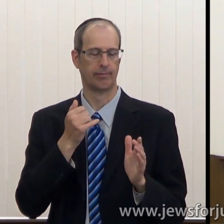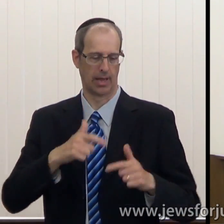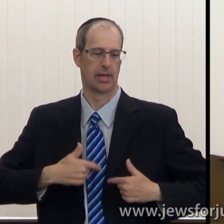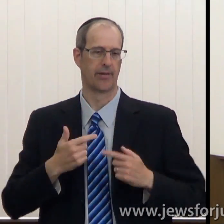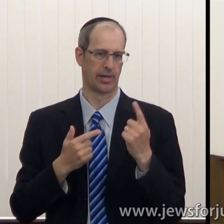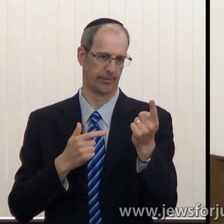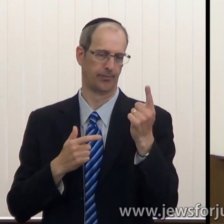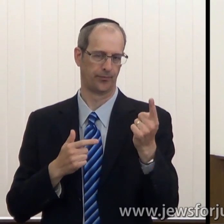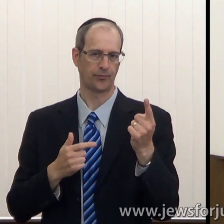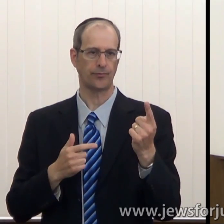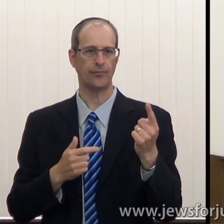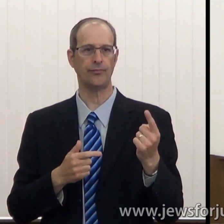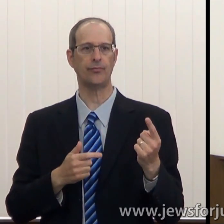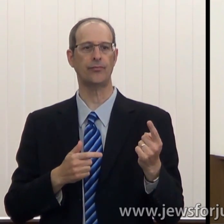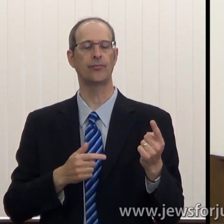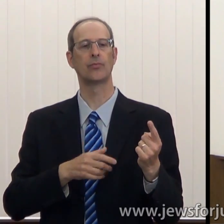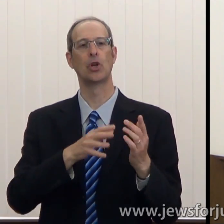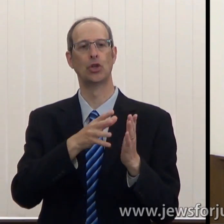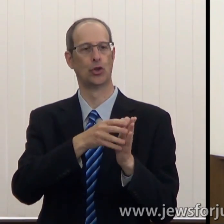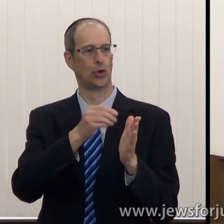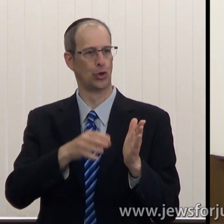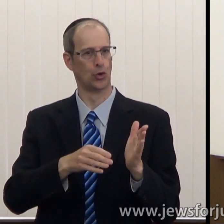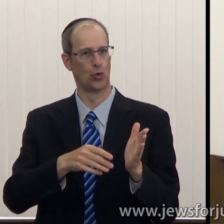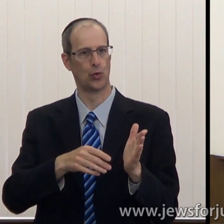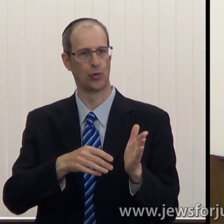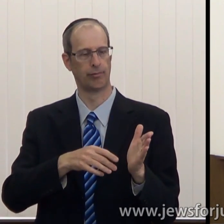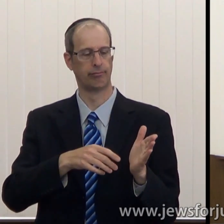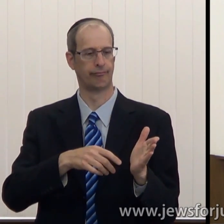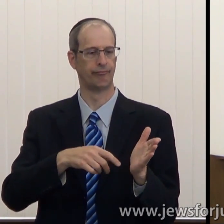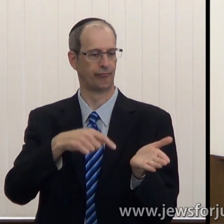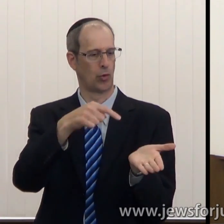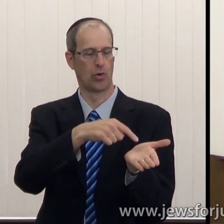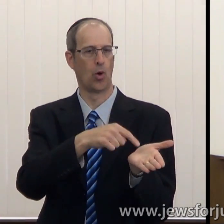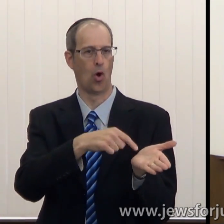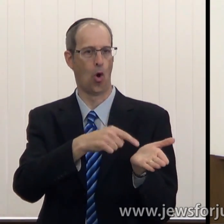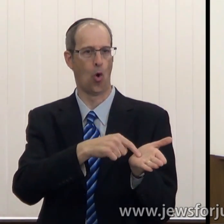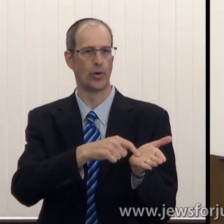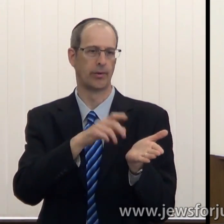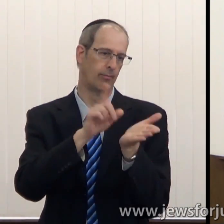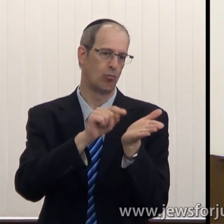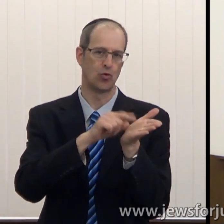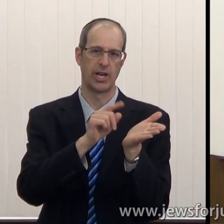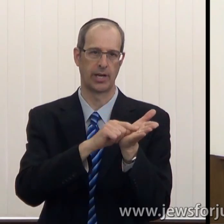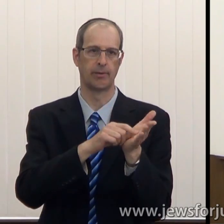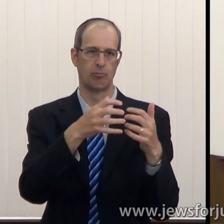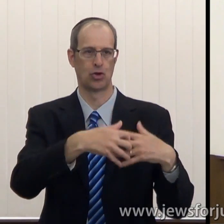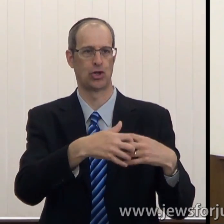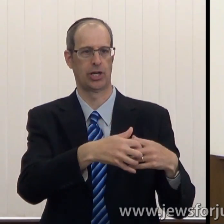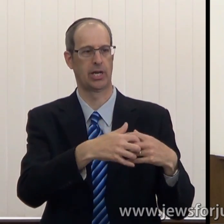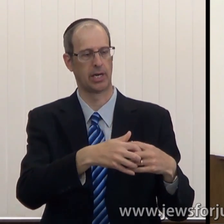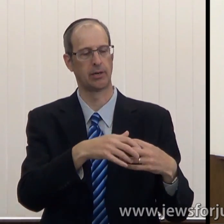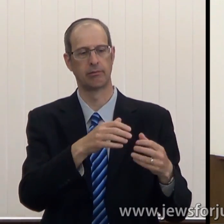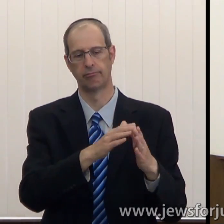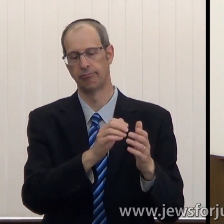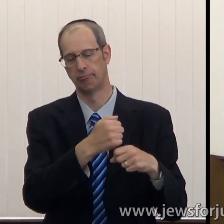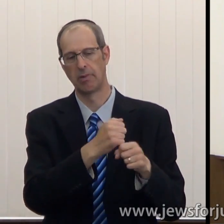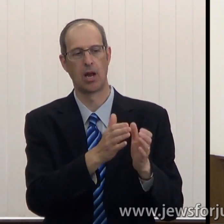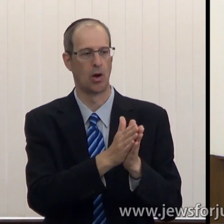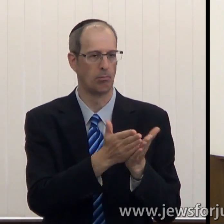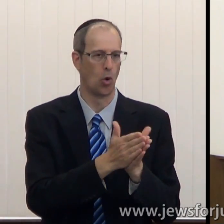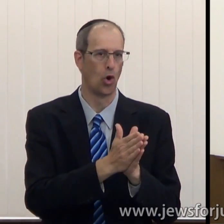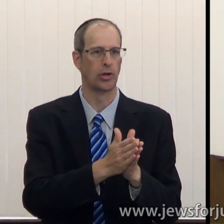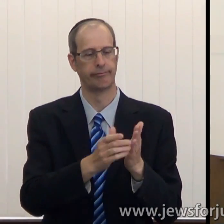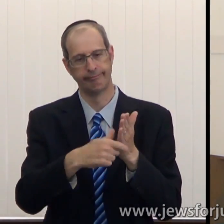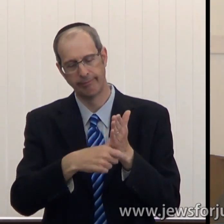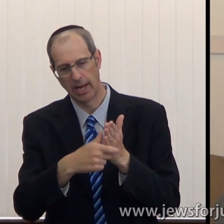And the student owned a printing press. His student owned a printing press. They made books, they put out pamphlets and